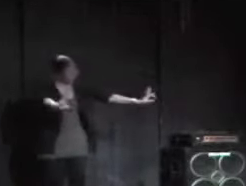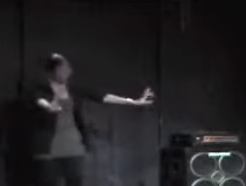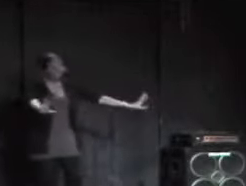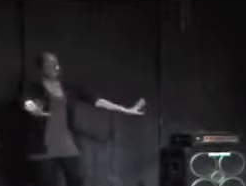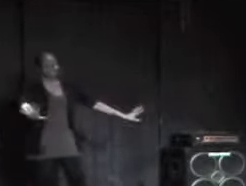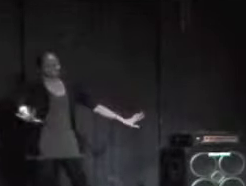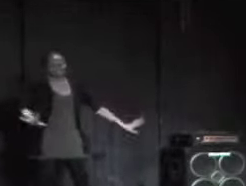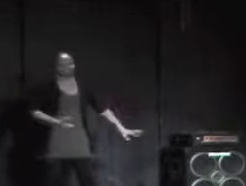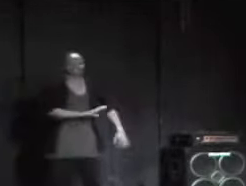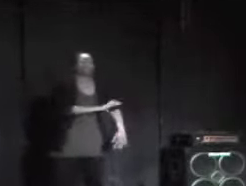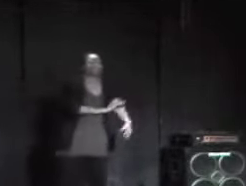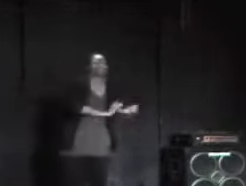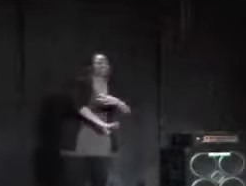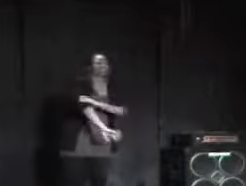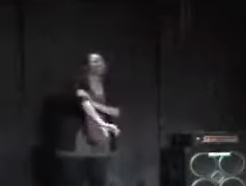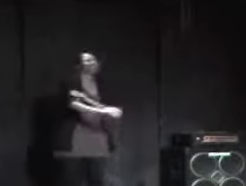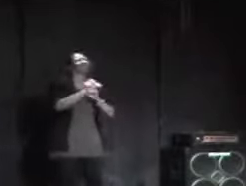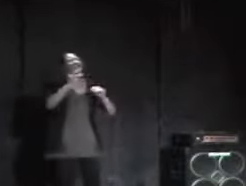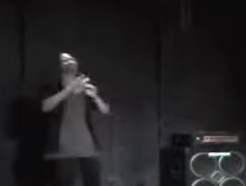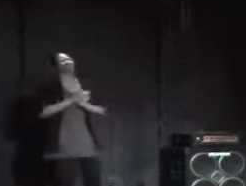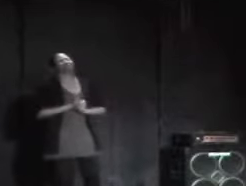right, you ready? All right, we're ready.